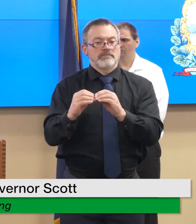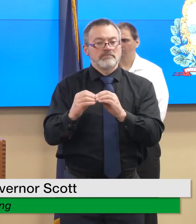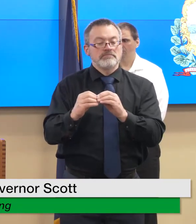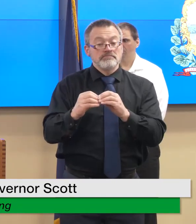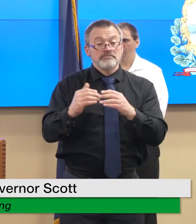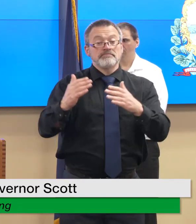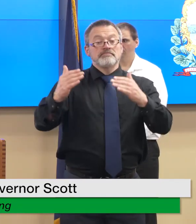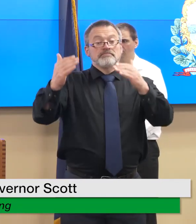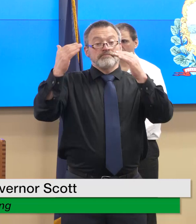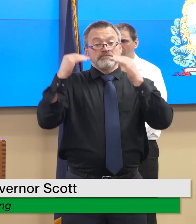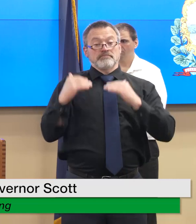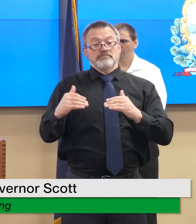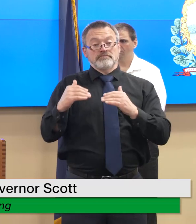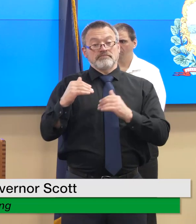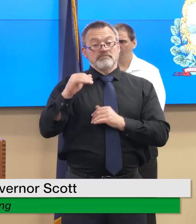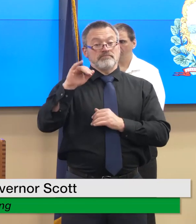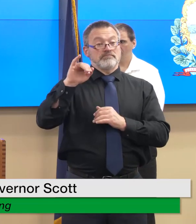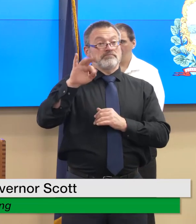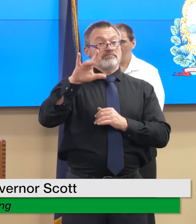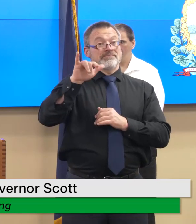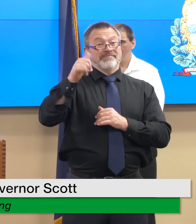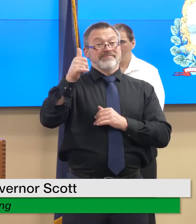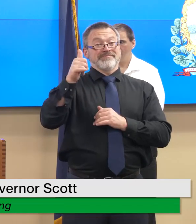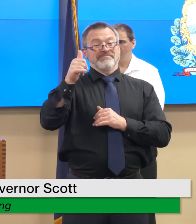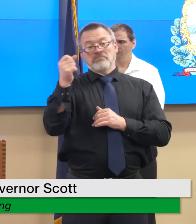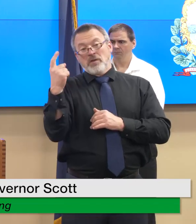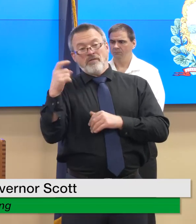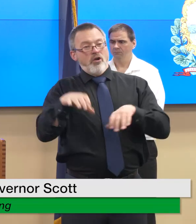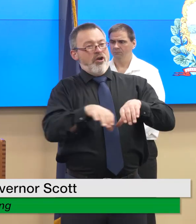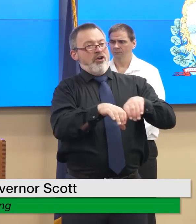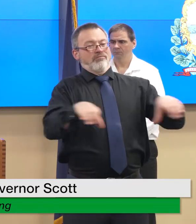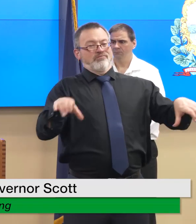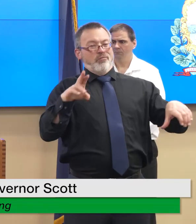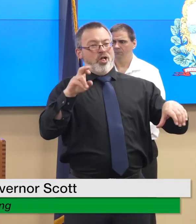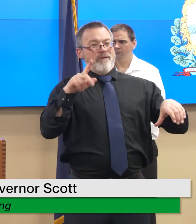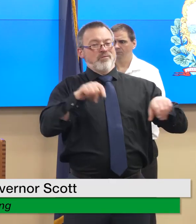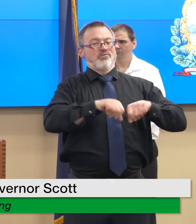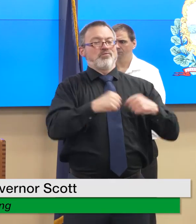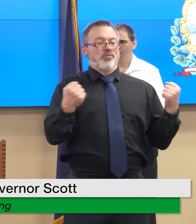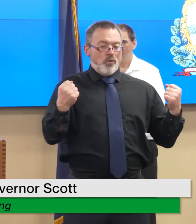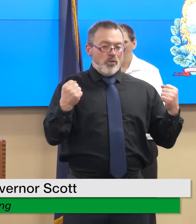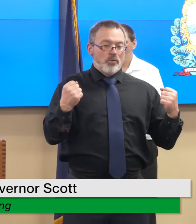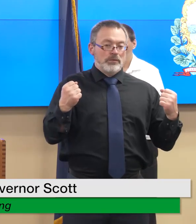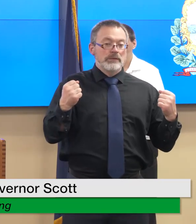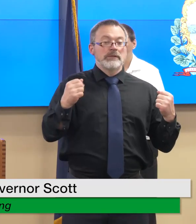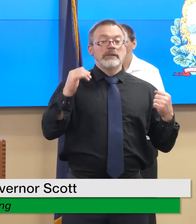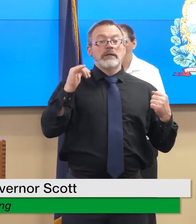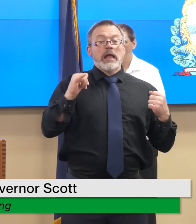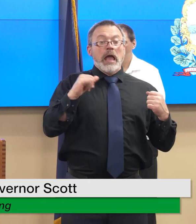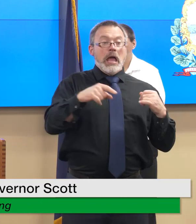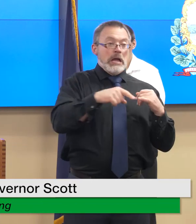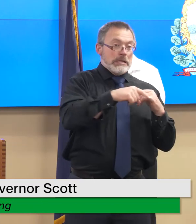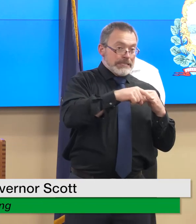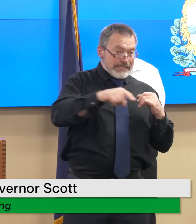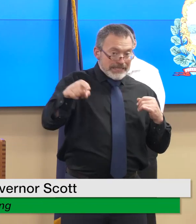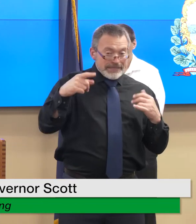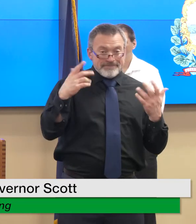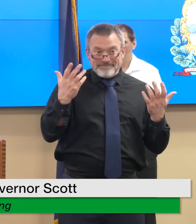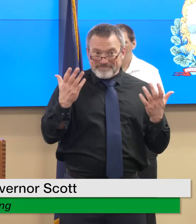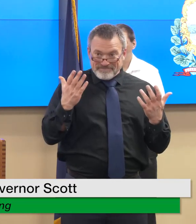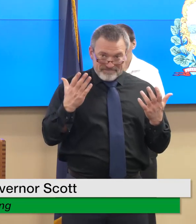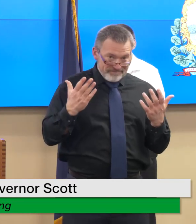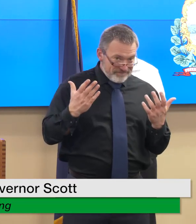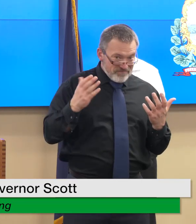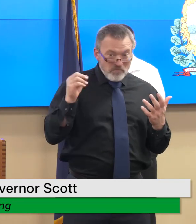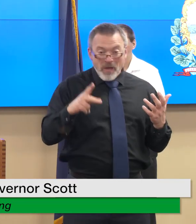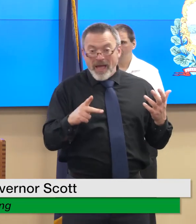July 10th and 11th flood was exposed again, but the line is intact. Currently, we do not believe there are service